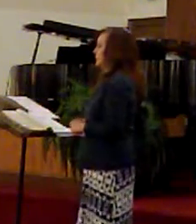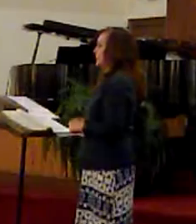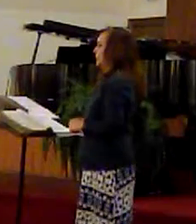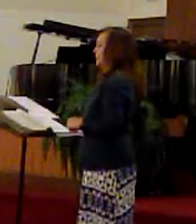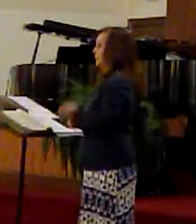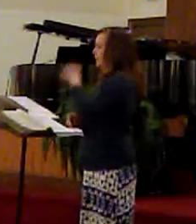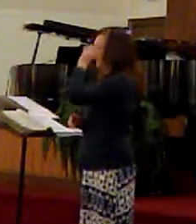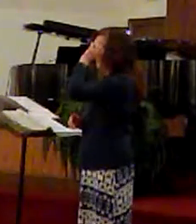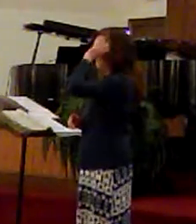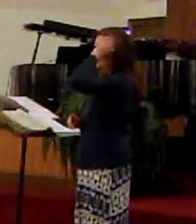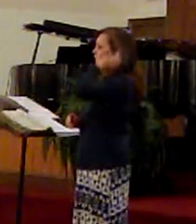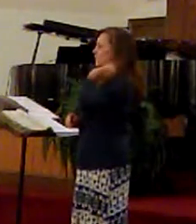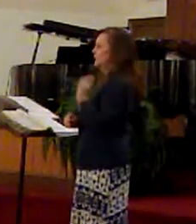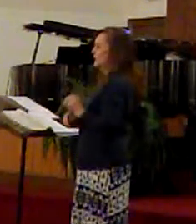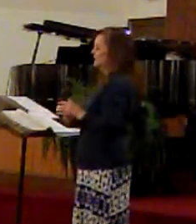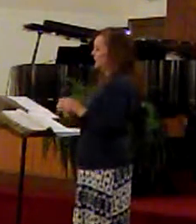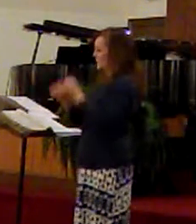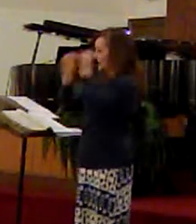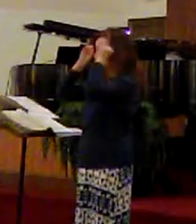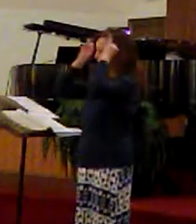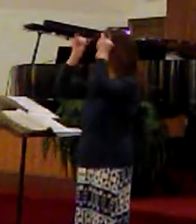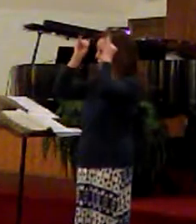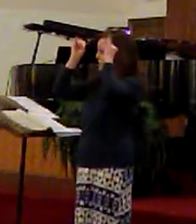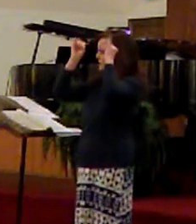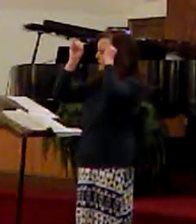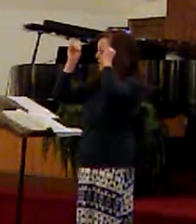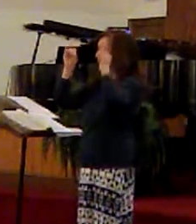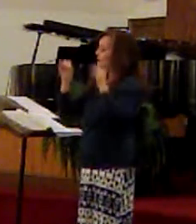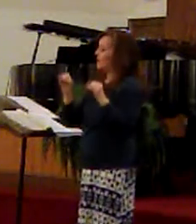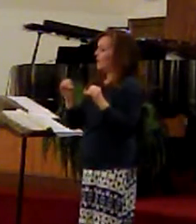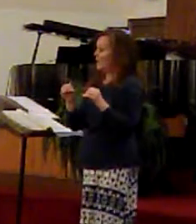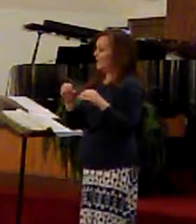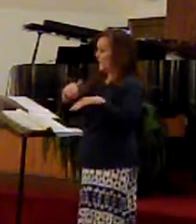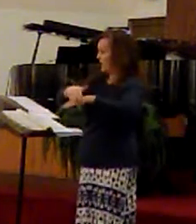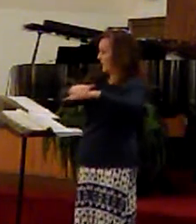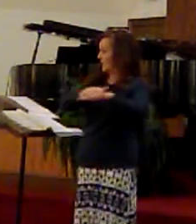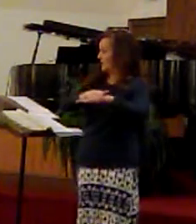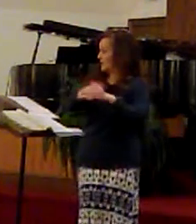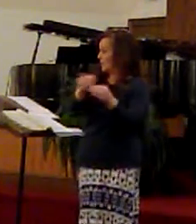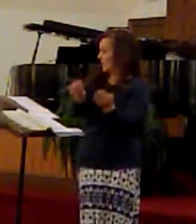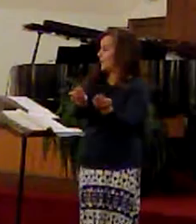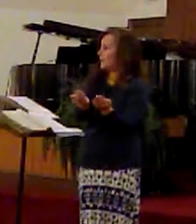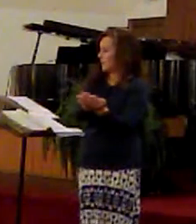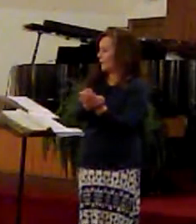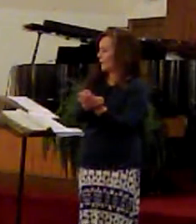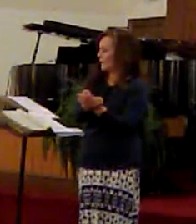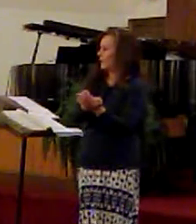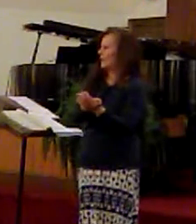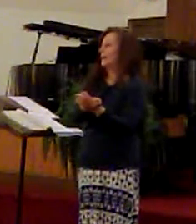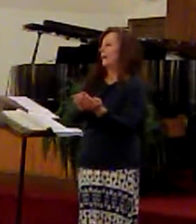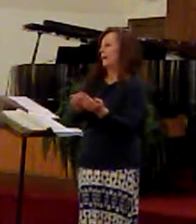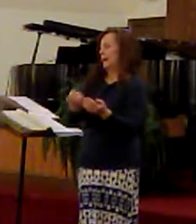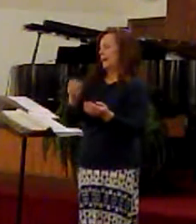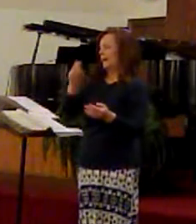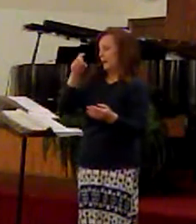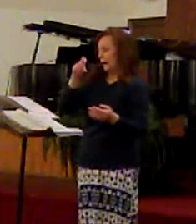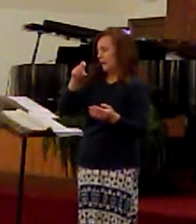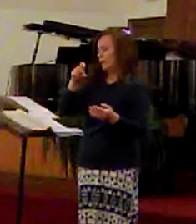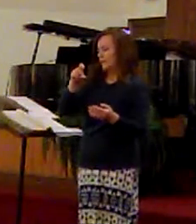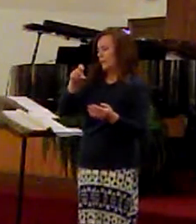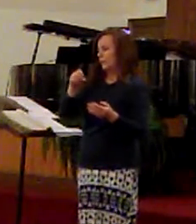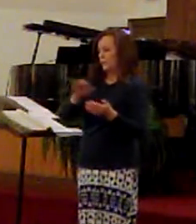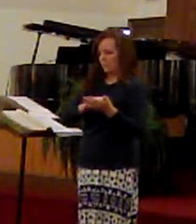on the language book the other day. It was neat because I had to read them a couple of times. Because you know what it says, draw an arrow to this and